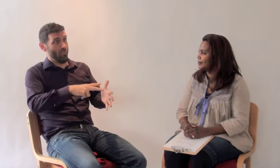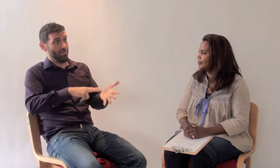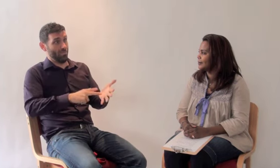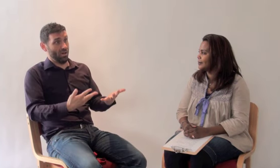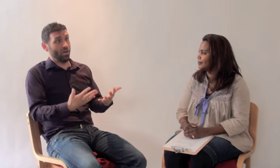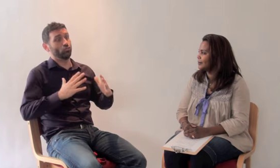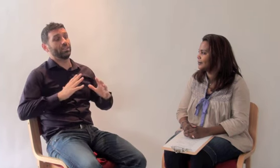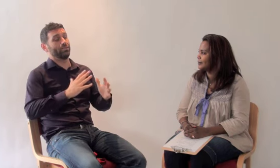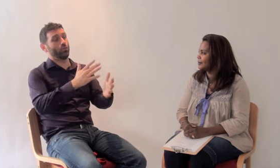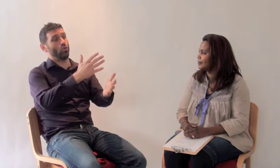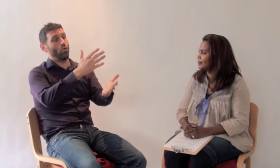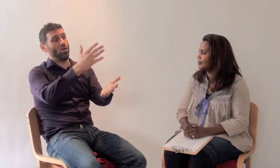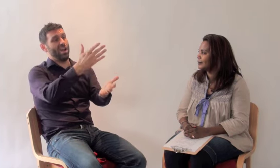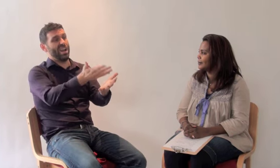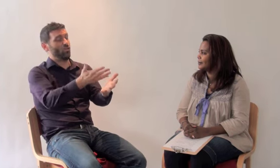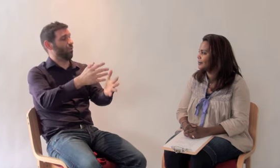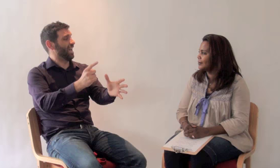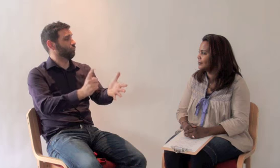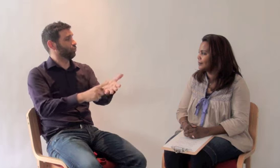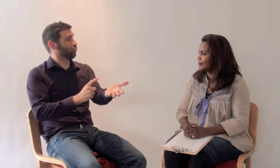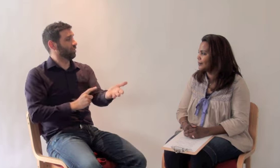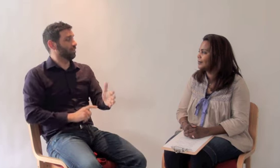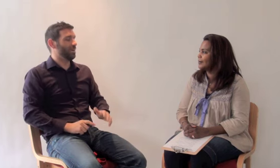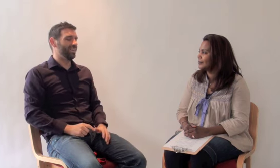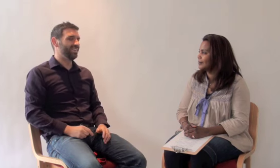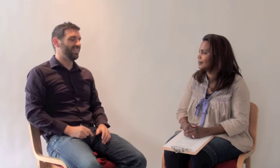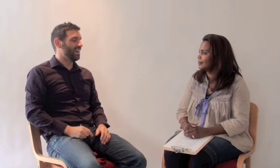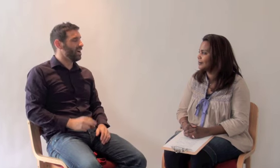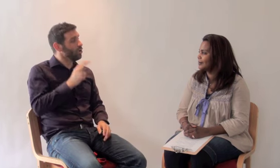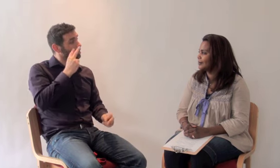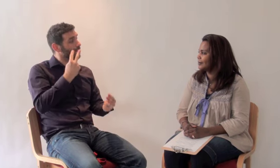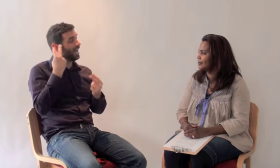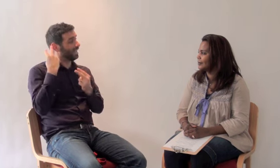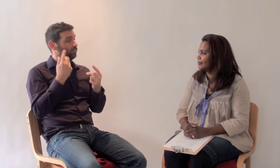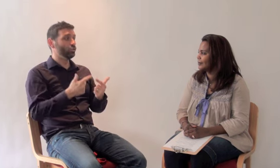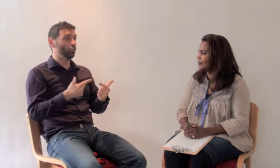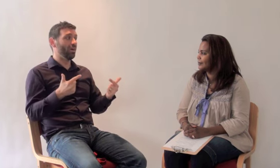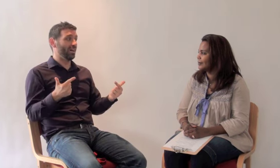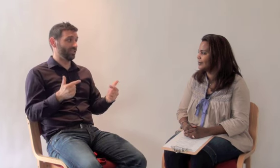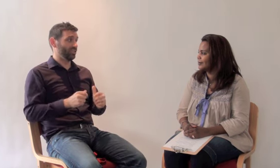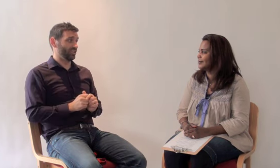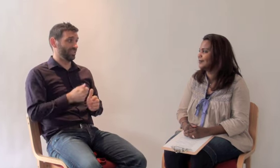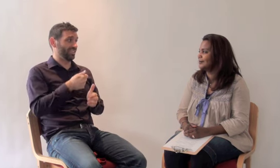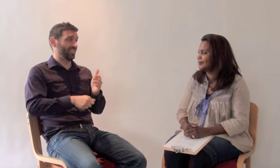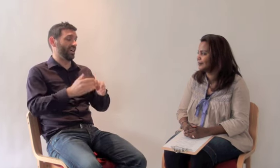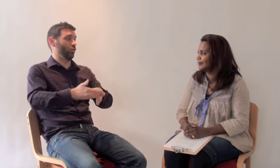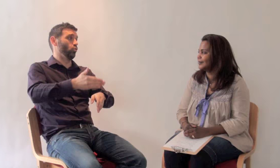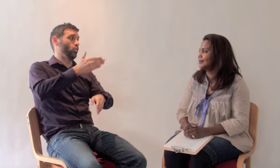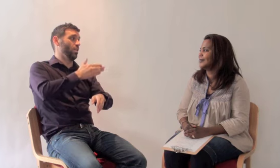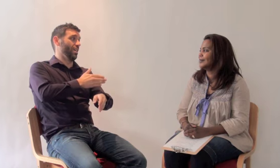in the middle of November that I would be ready for the end of April. But looking back, it was too much, really. I